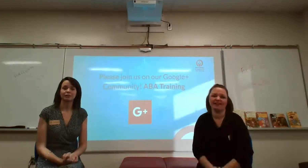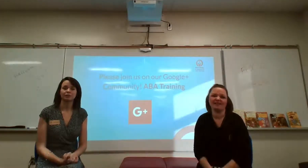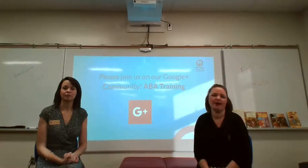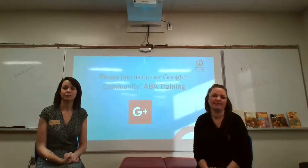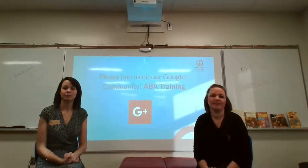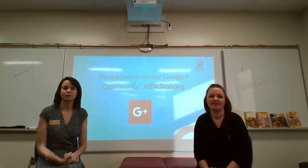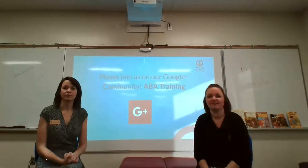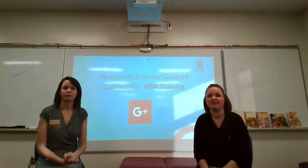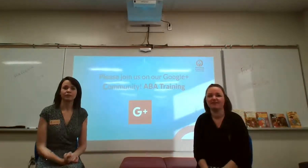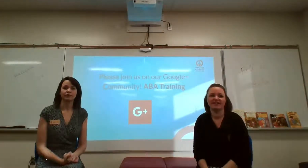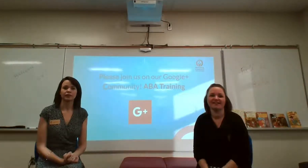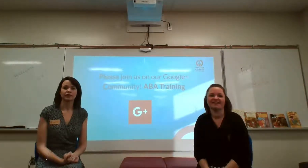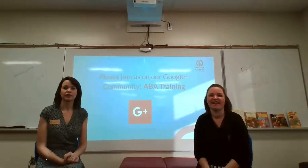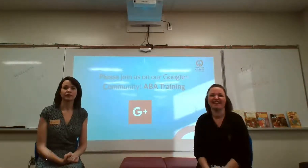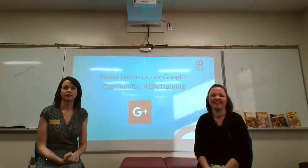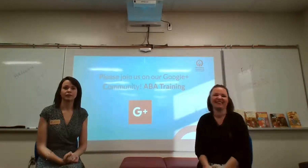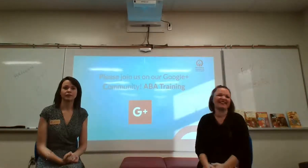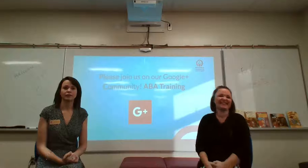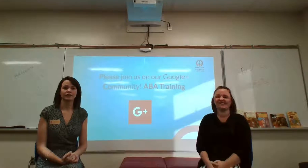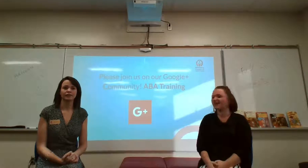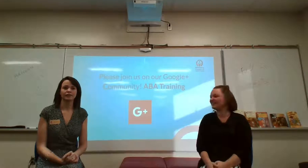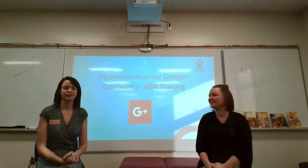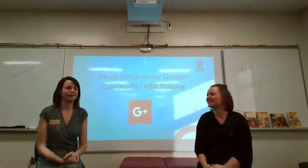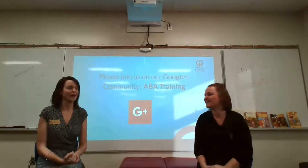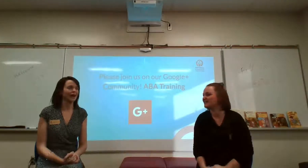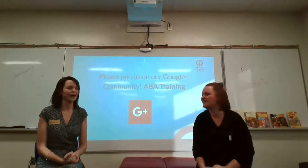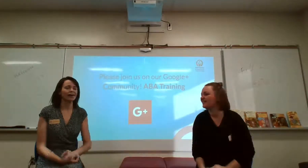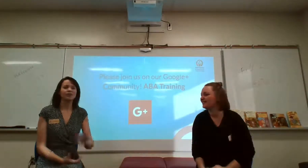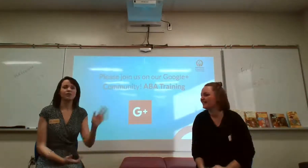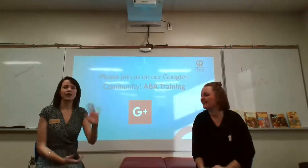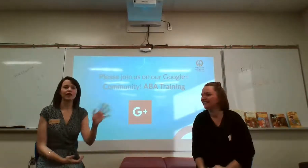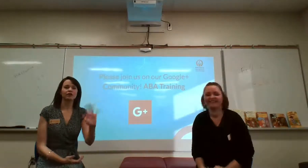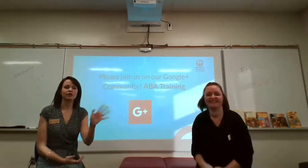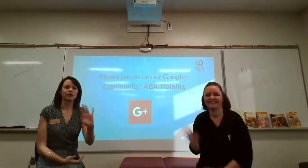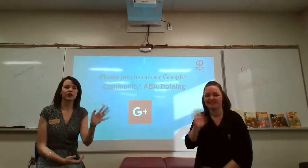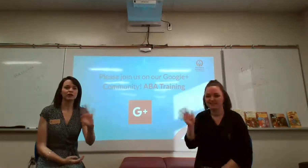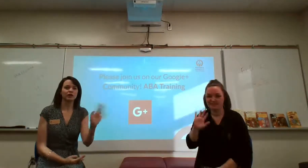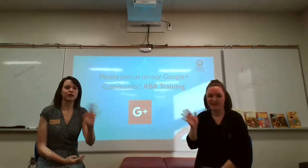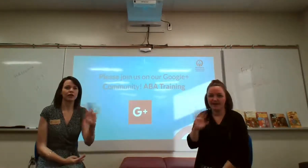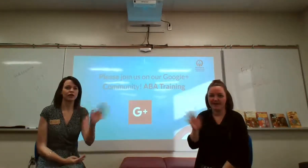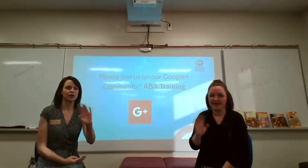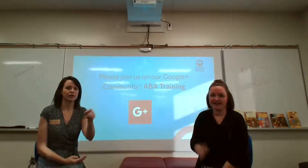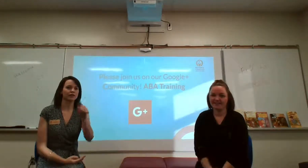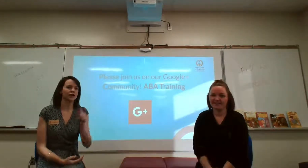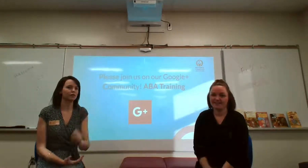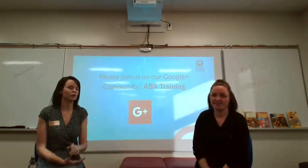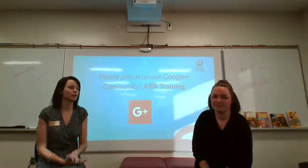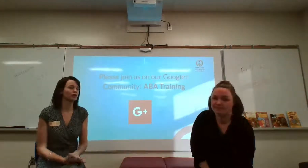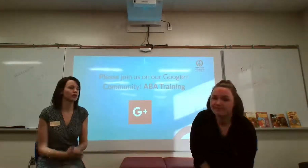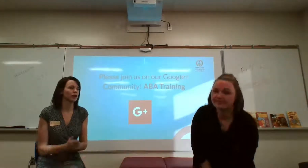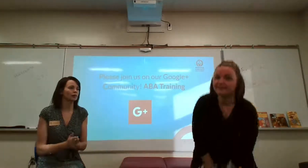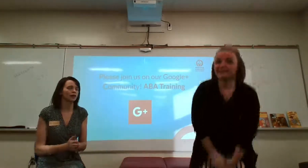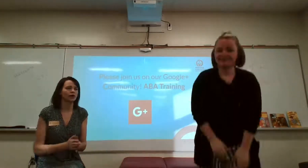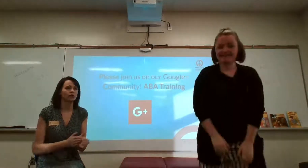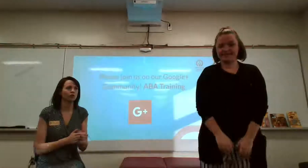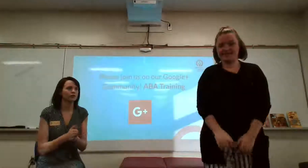them off here too, so we can do that because I know it's probably easiest. Yeah. So thank you for joining us. We're gonna shut this down and we'll put the link up on the Google Plus.